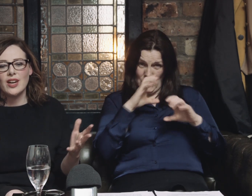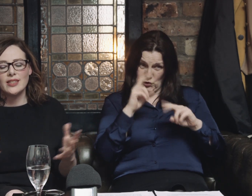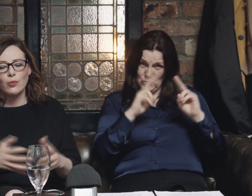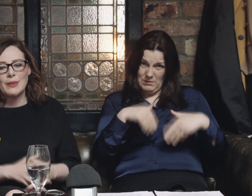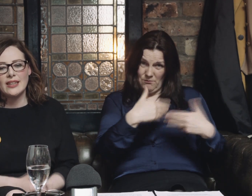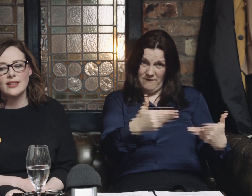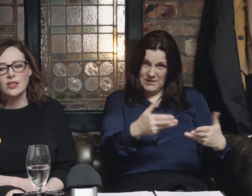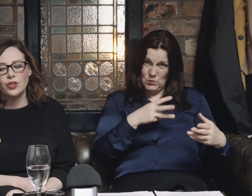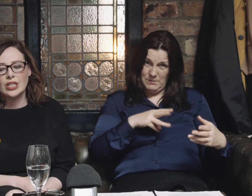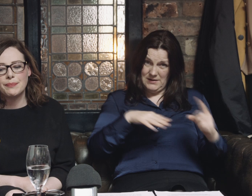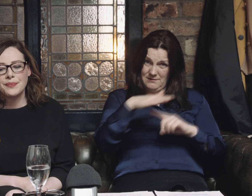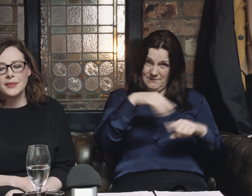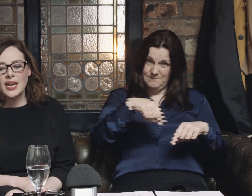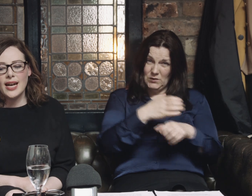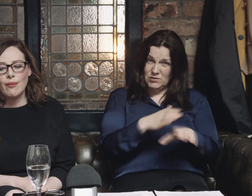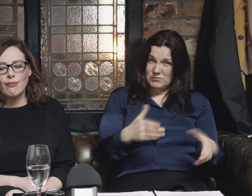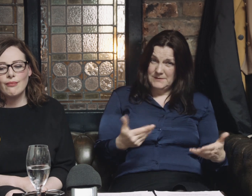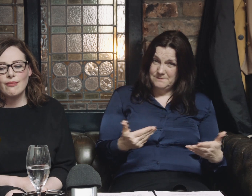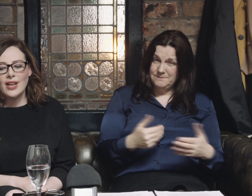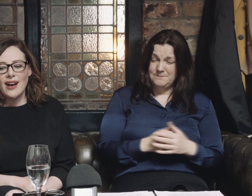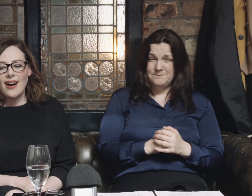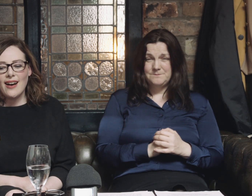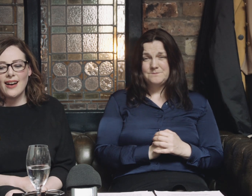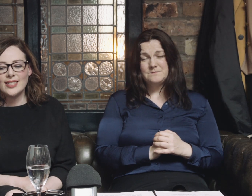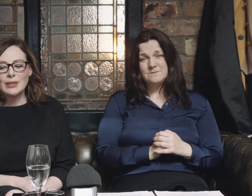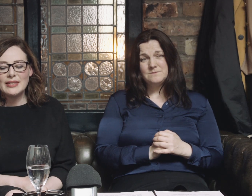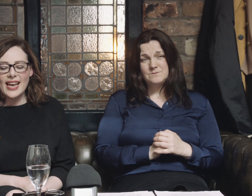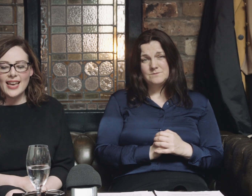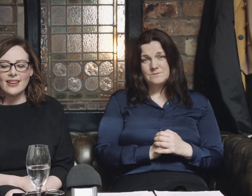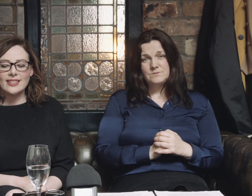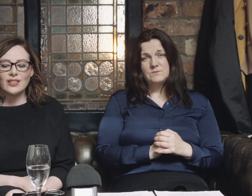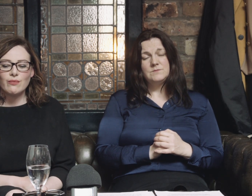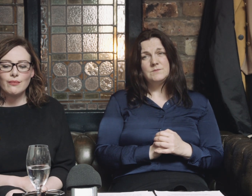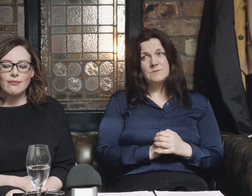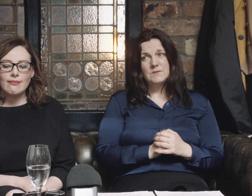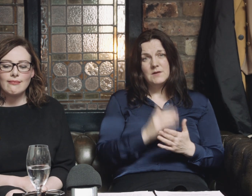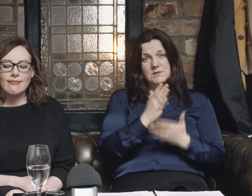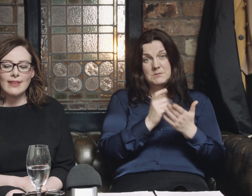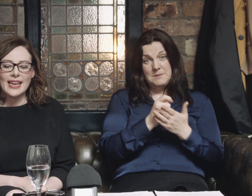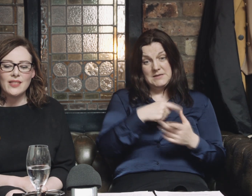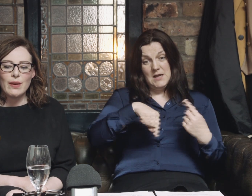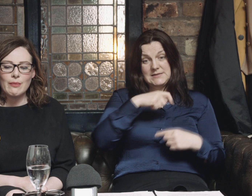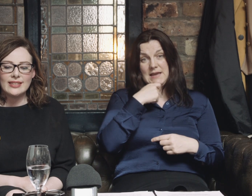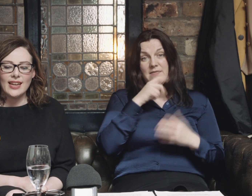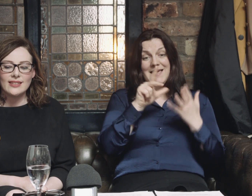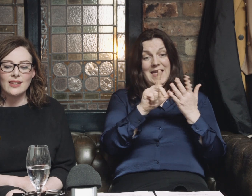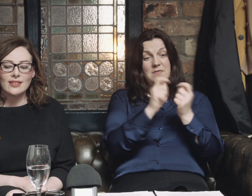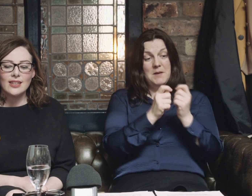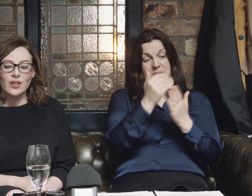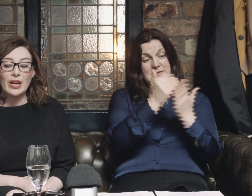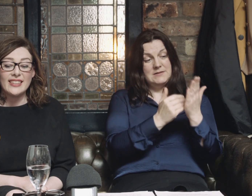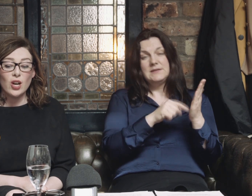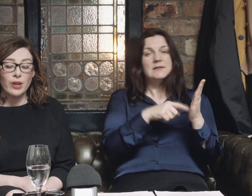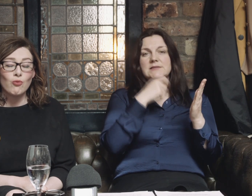should be providing women in this country. I sometimes say that the Eighth Amendment says